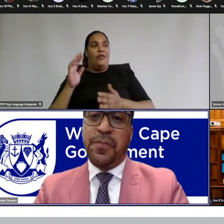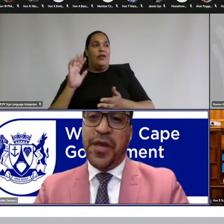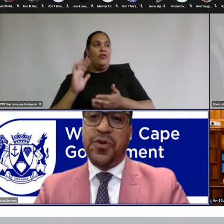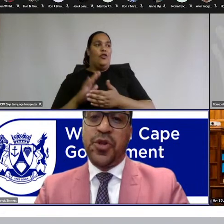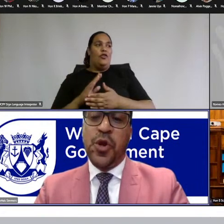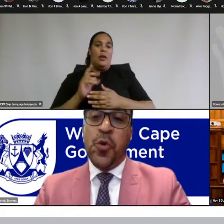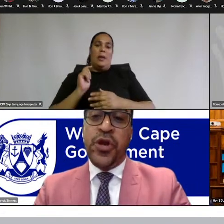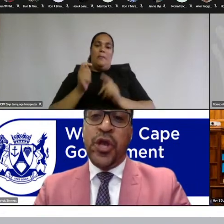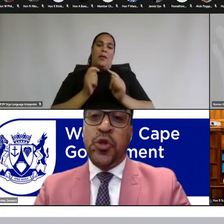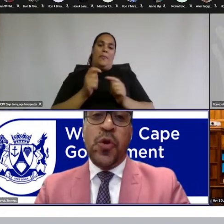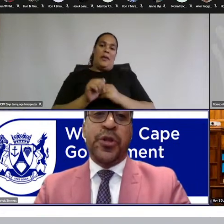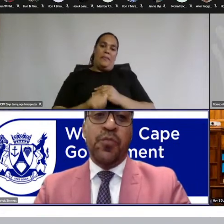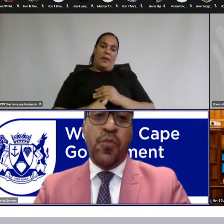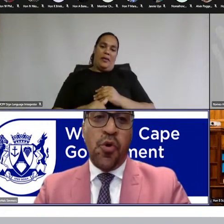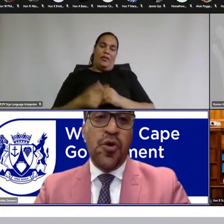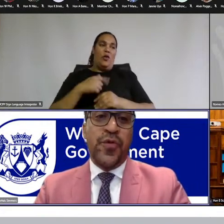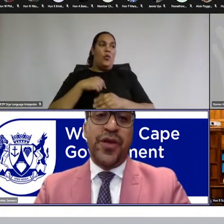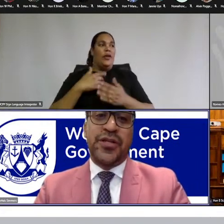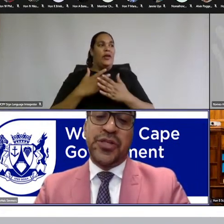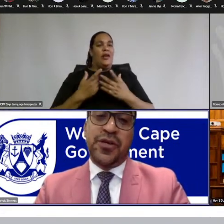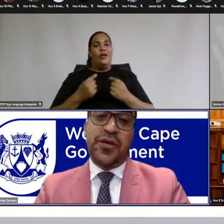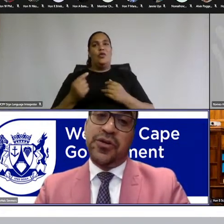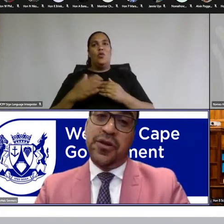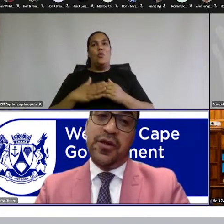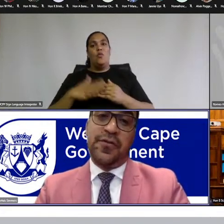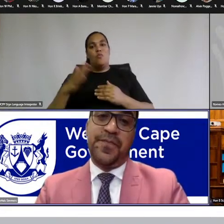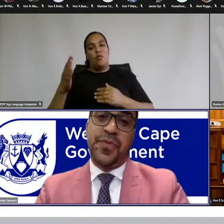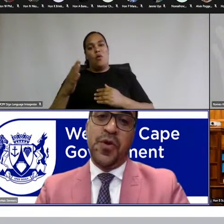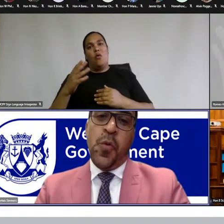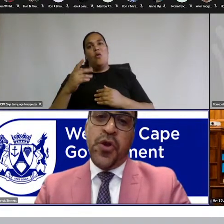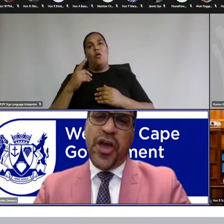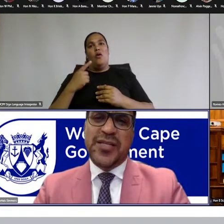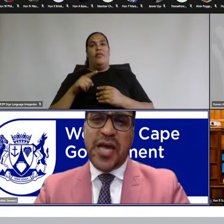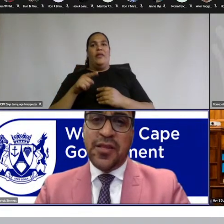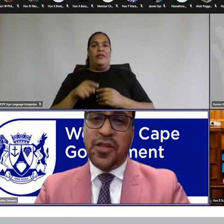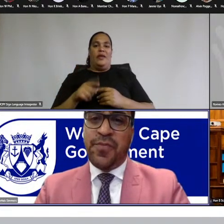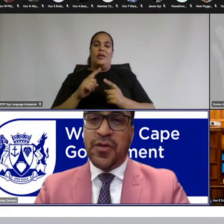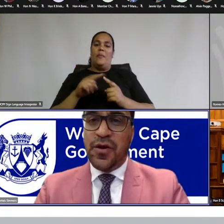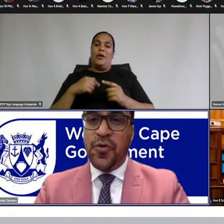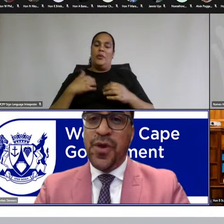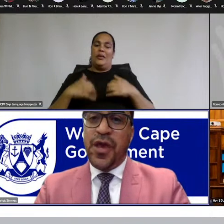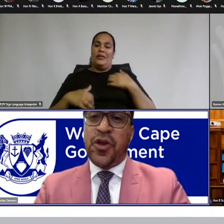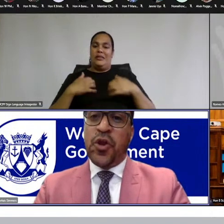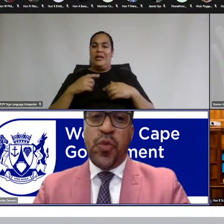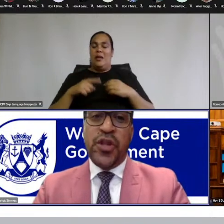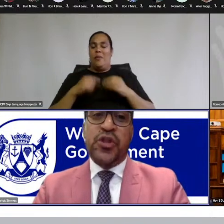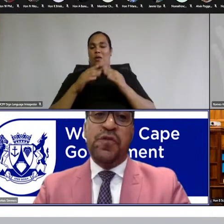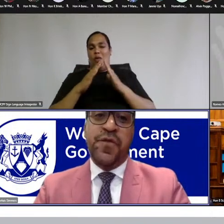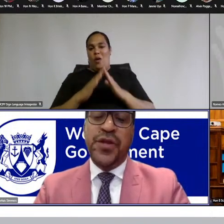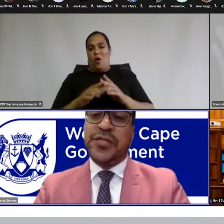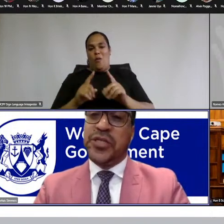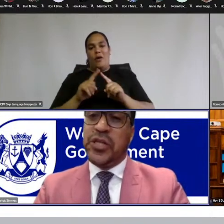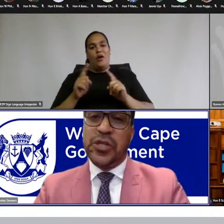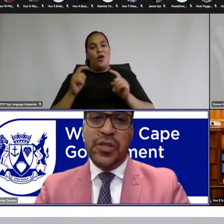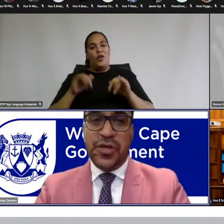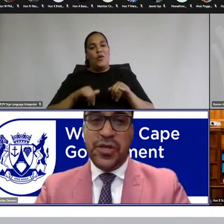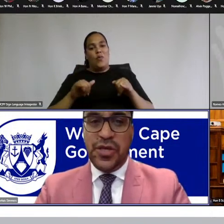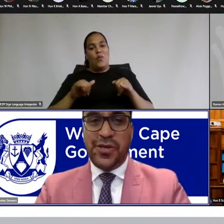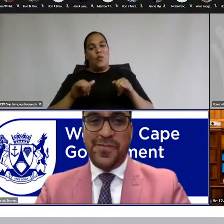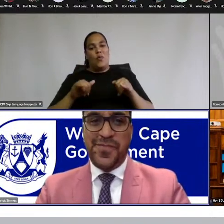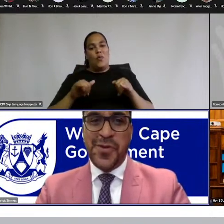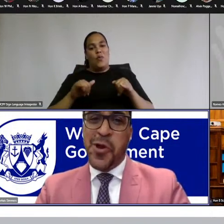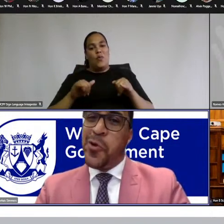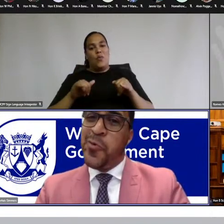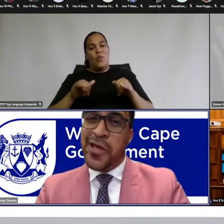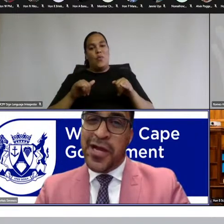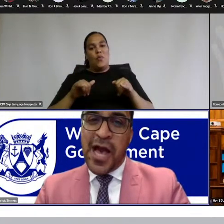bond repayment, we can do a bit more with the extra cash on hand. We are excited about our home and cannot wait to fully settle in the